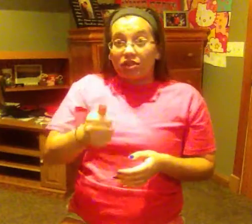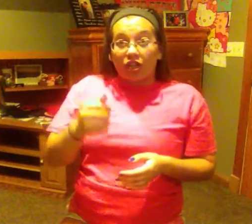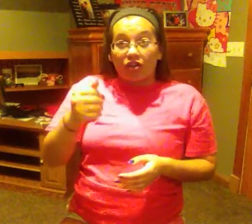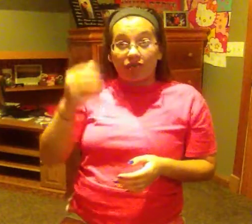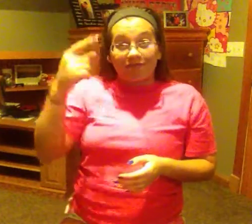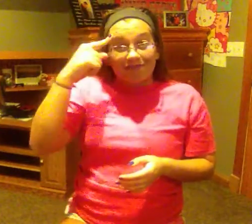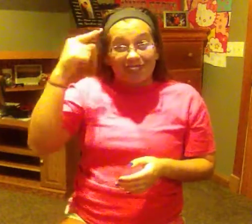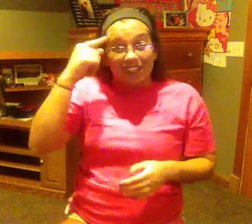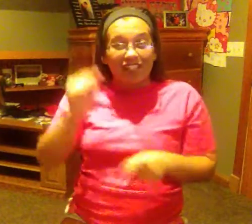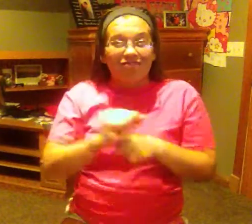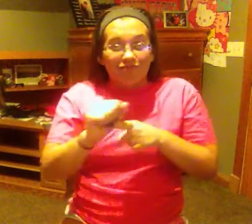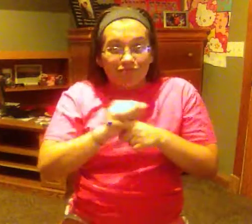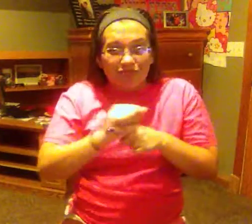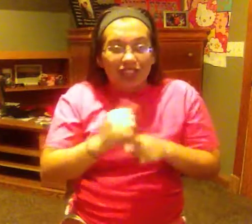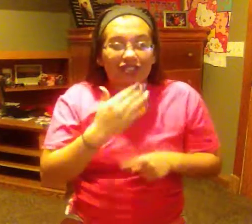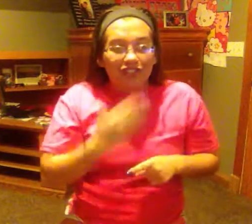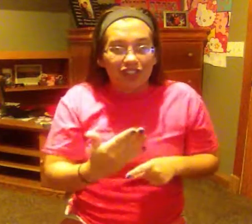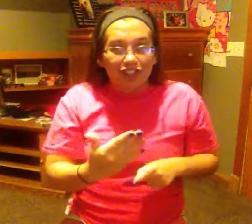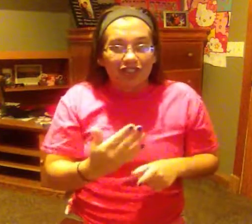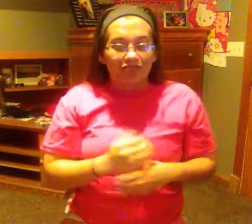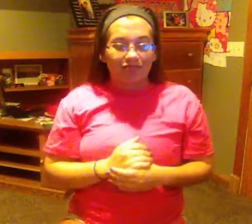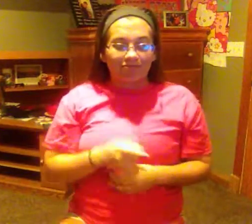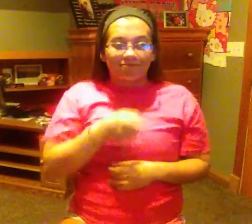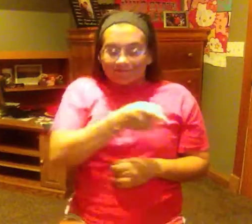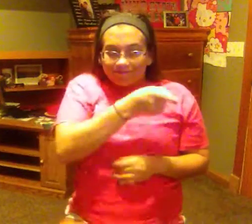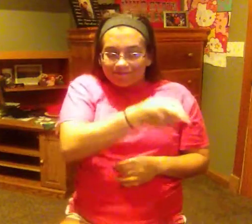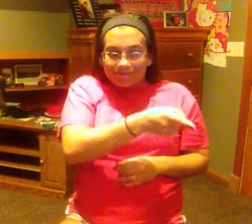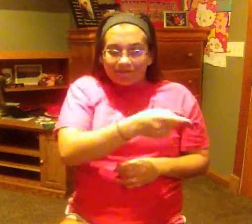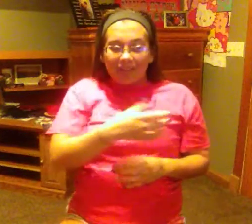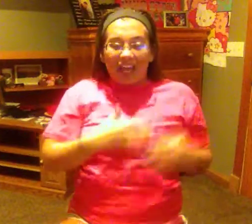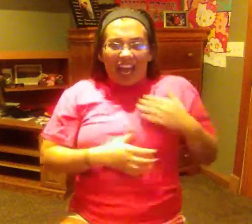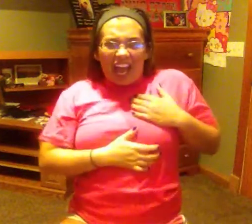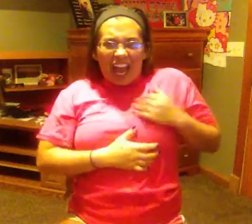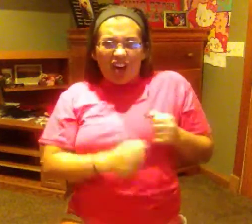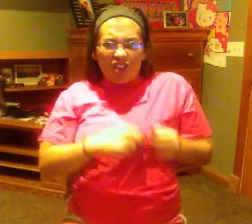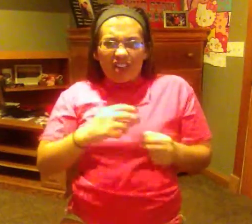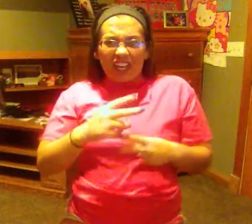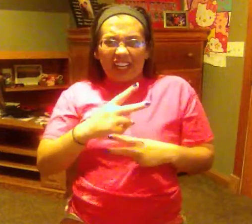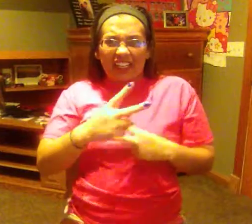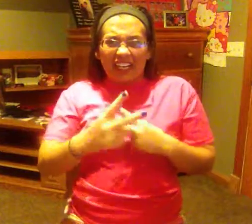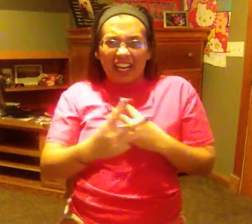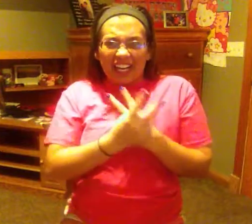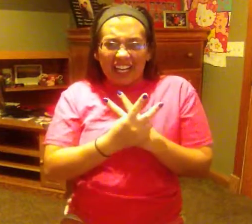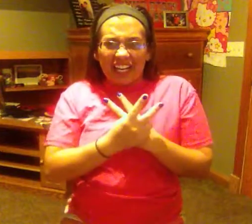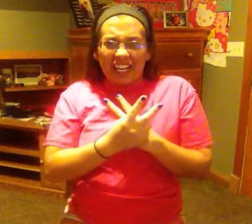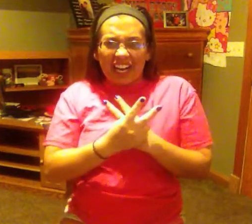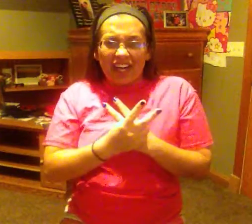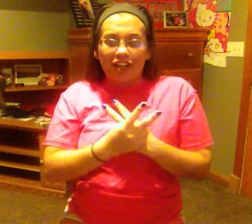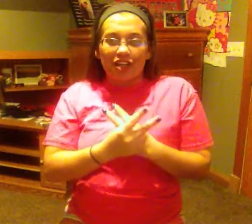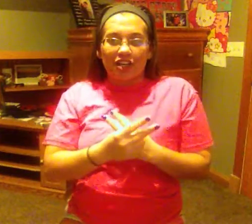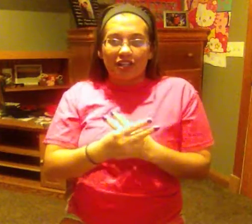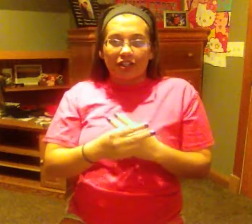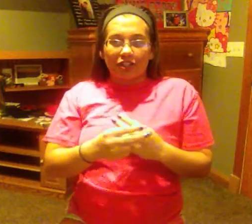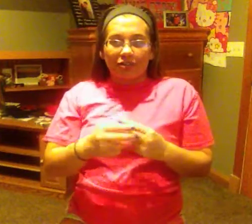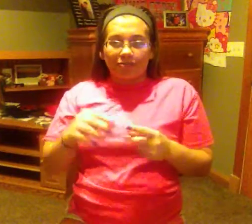I'm a 68 Whiskey, a healthcare specialist. Jobs like healthcare specialists, the EMTs of the battlefield. You'll